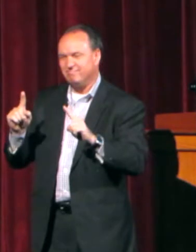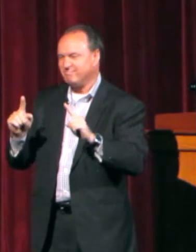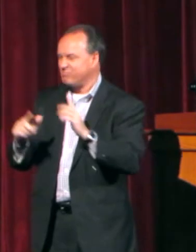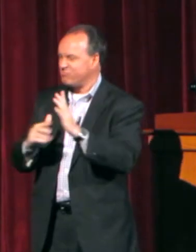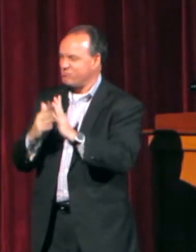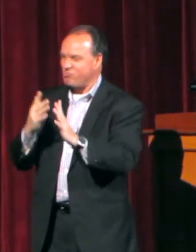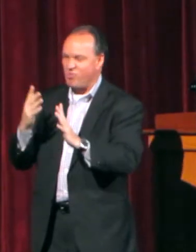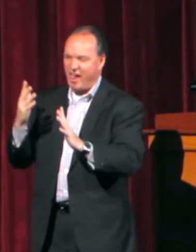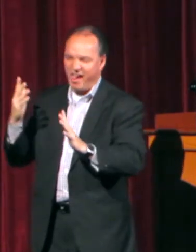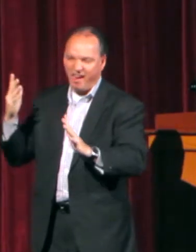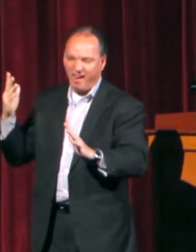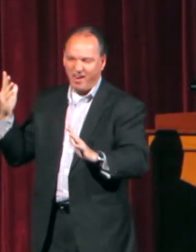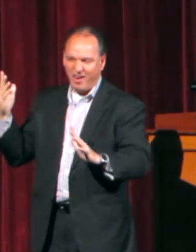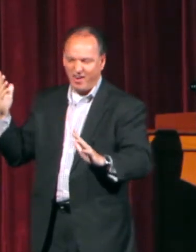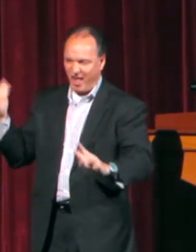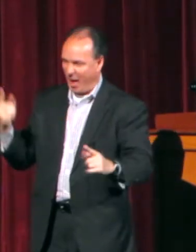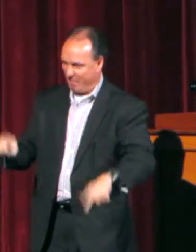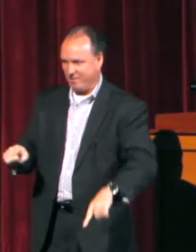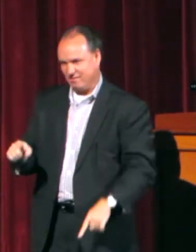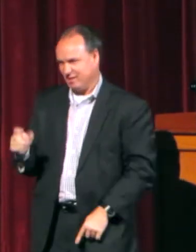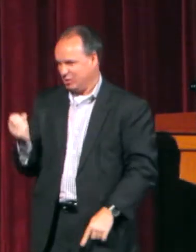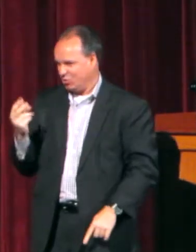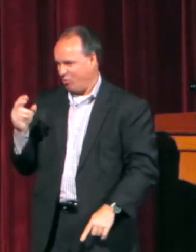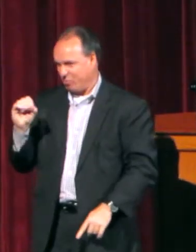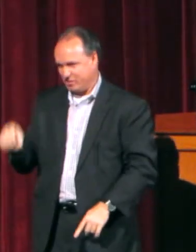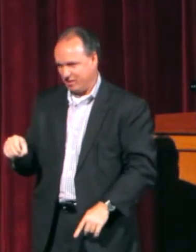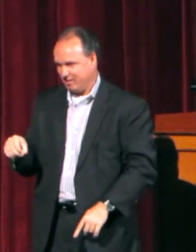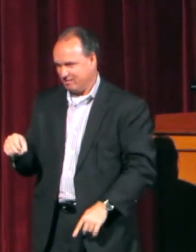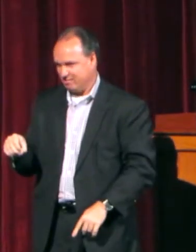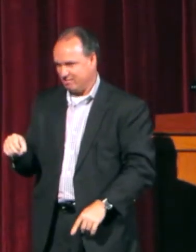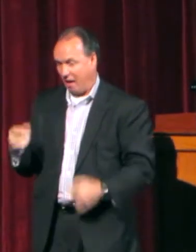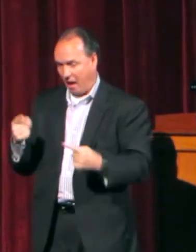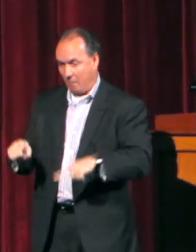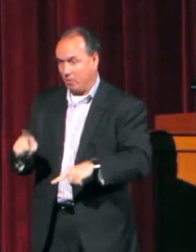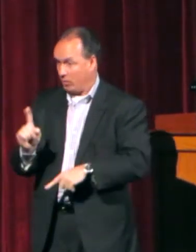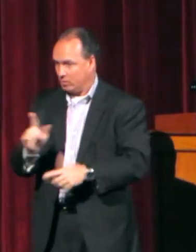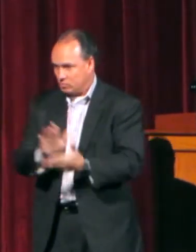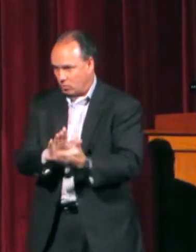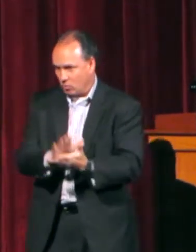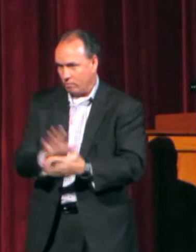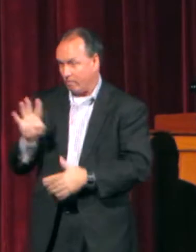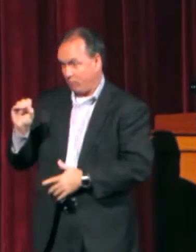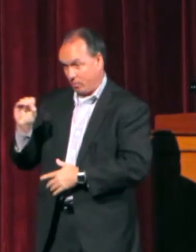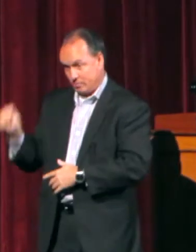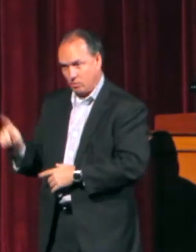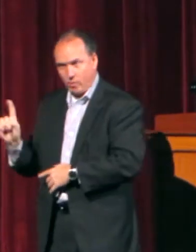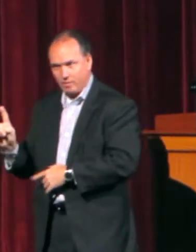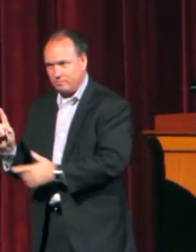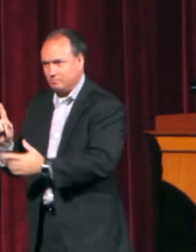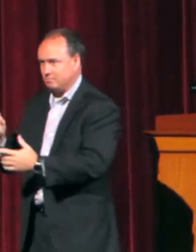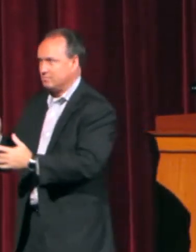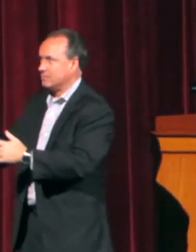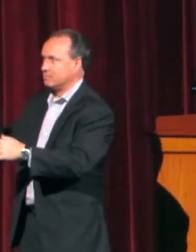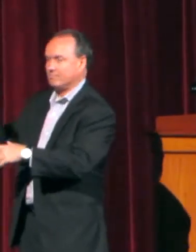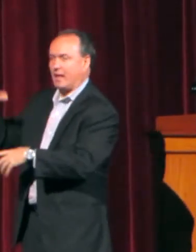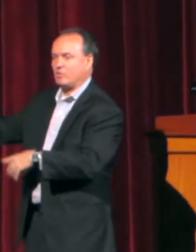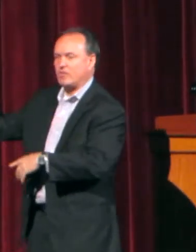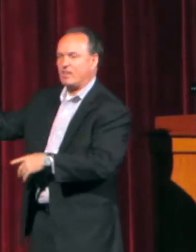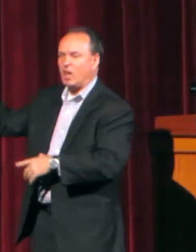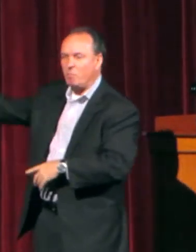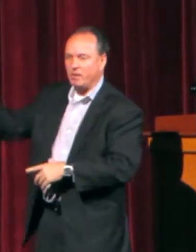only 12% of mass shootings occur in schools. 12%. 40% occur in businesses.